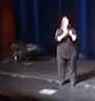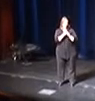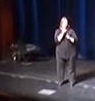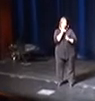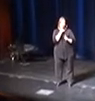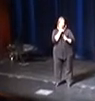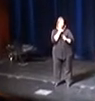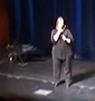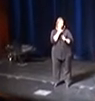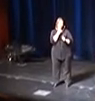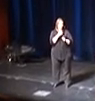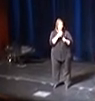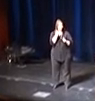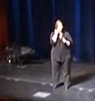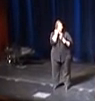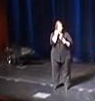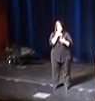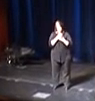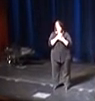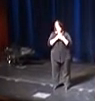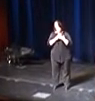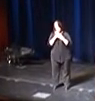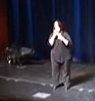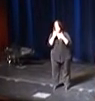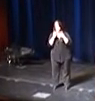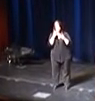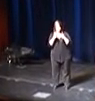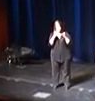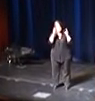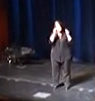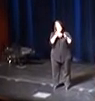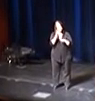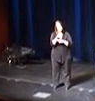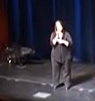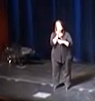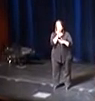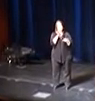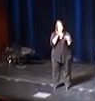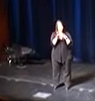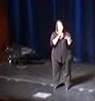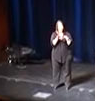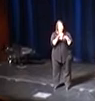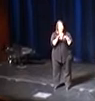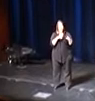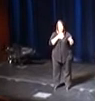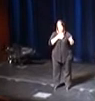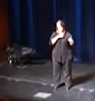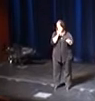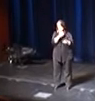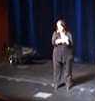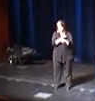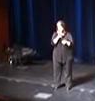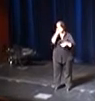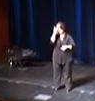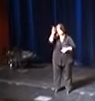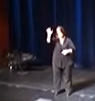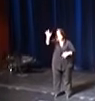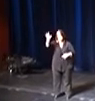is. Obviously, if he's only partially verbal, the teacher better explain some things to the other children. She's really, really